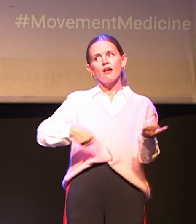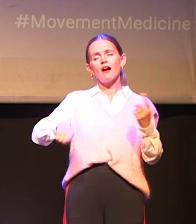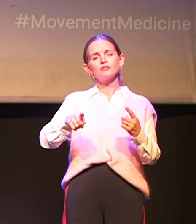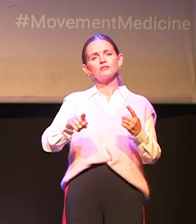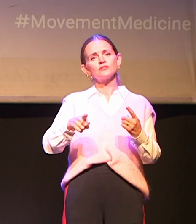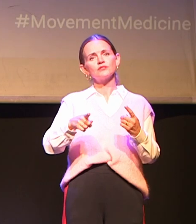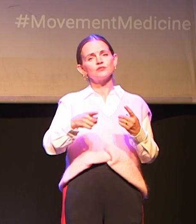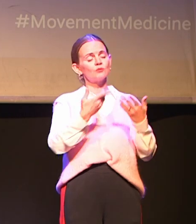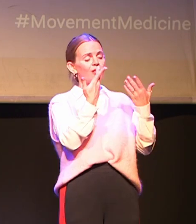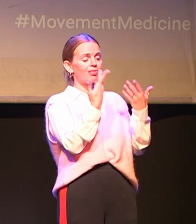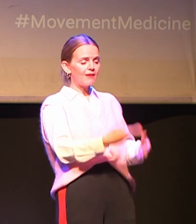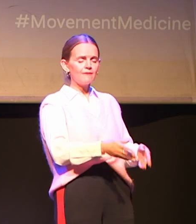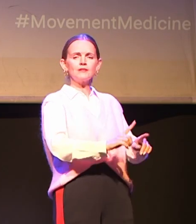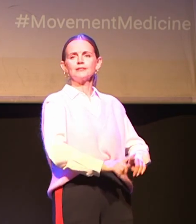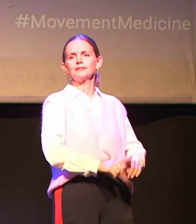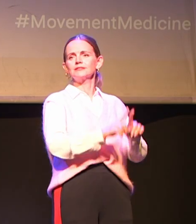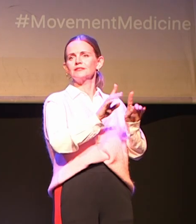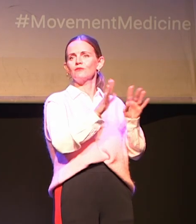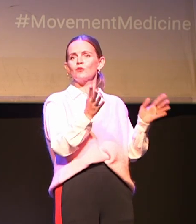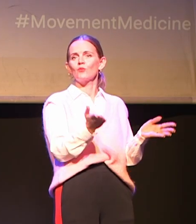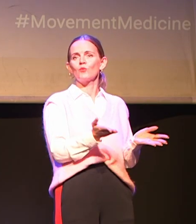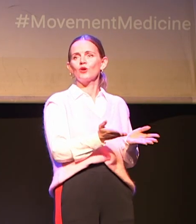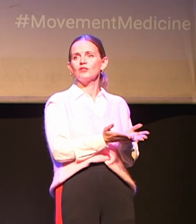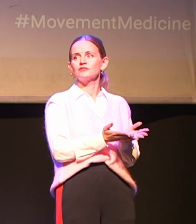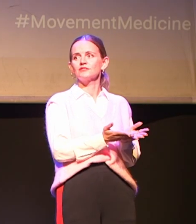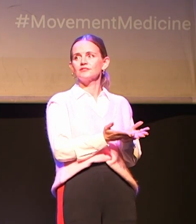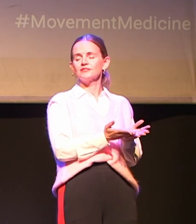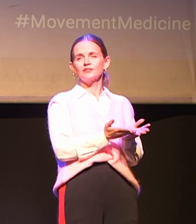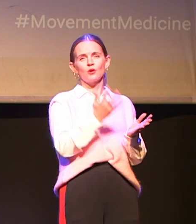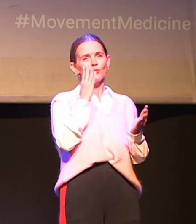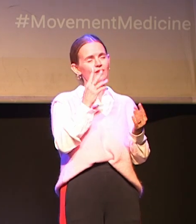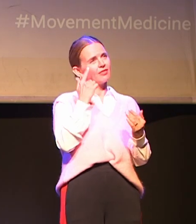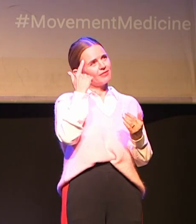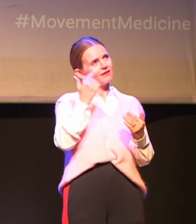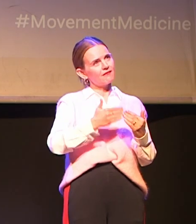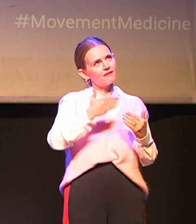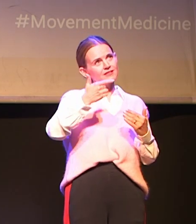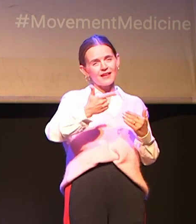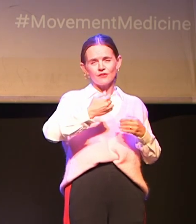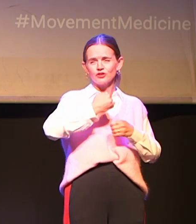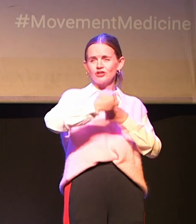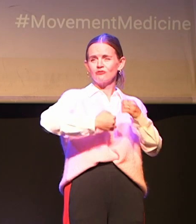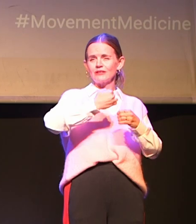leave a different world 7 generations into the future, and